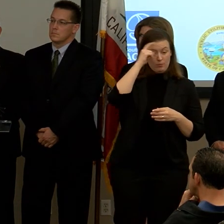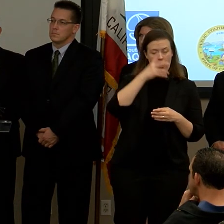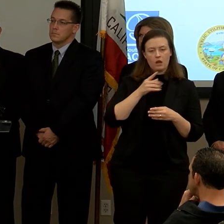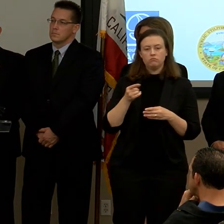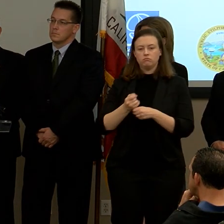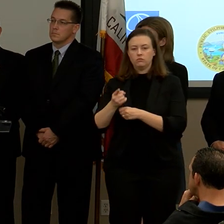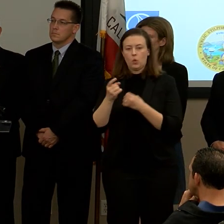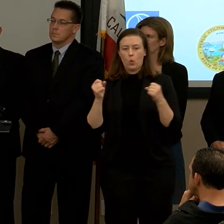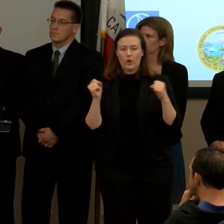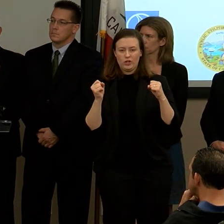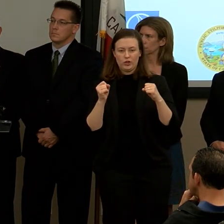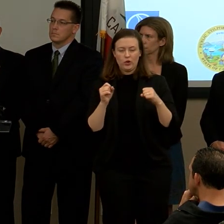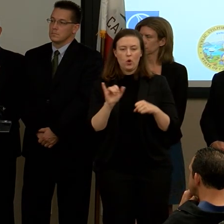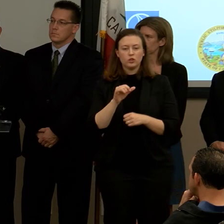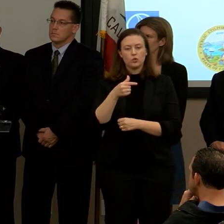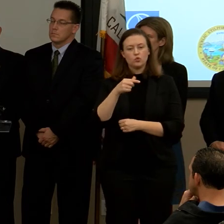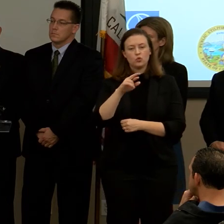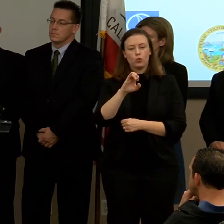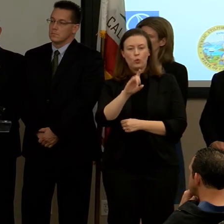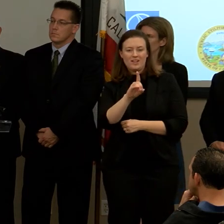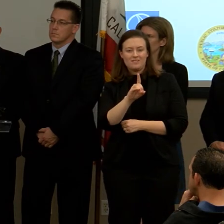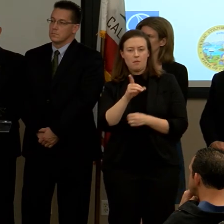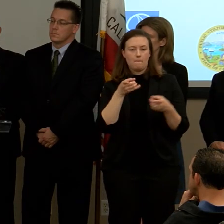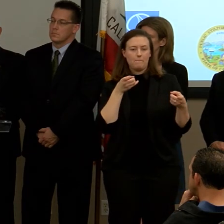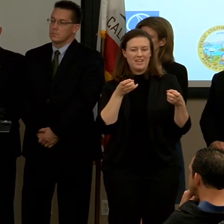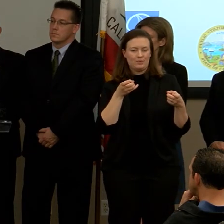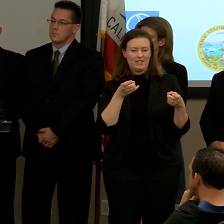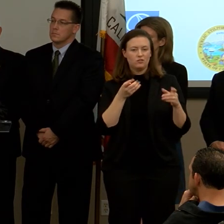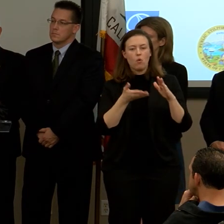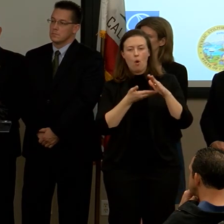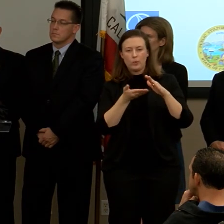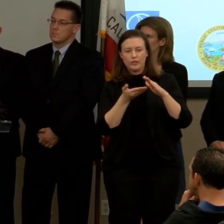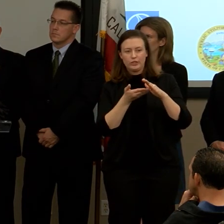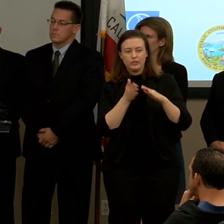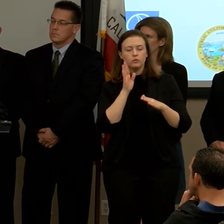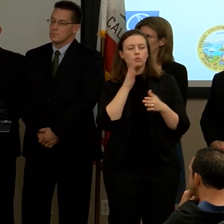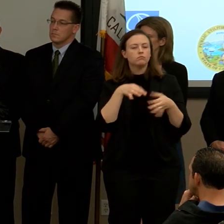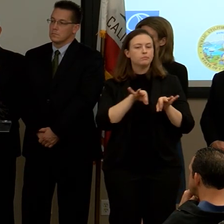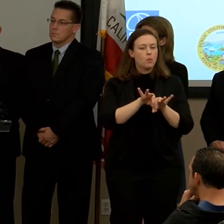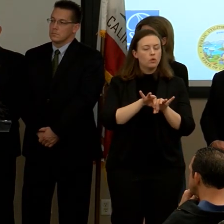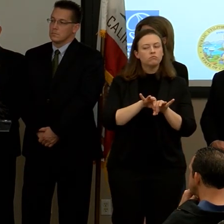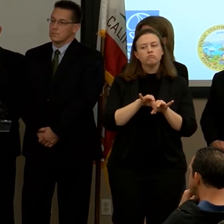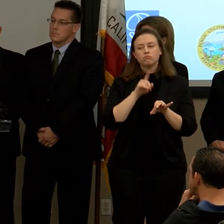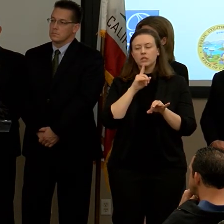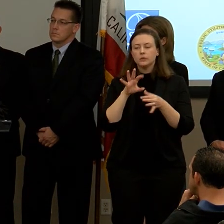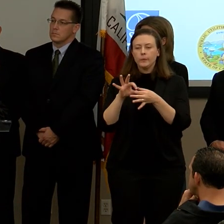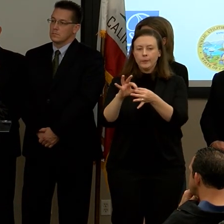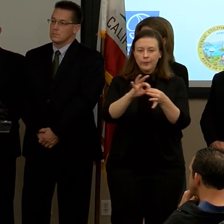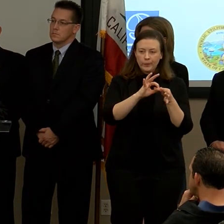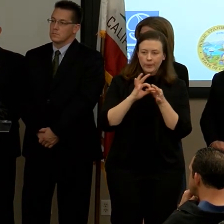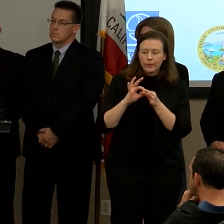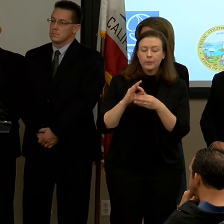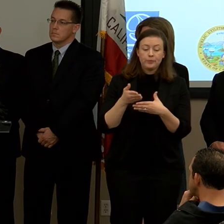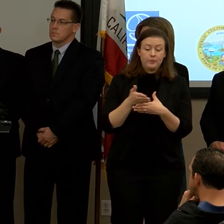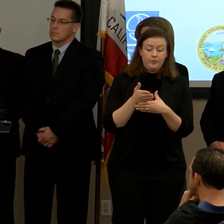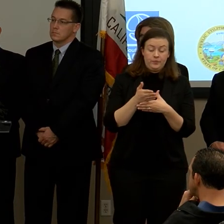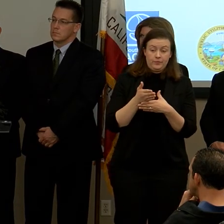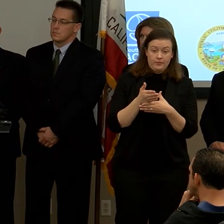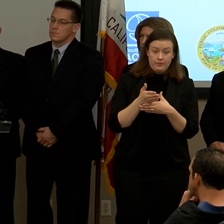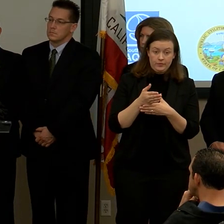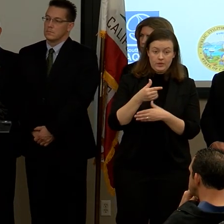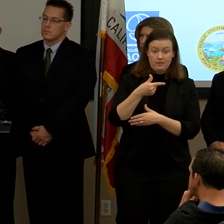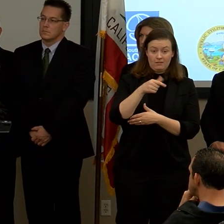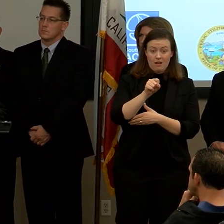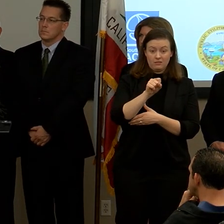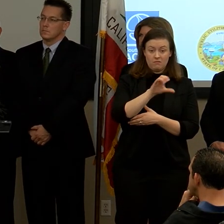call grid management or operations. It's going to be very important for us to coordinate between the